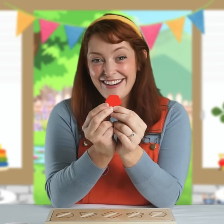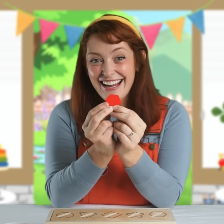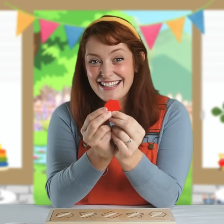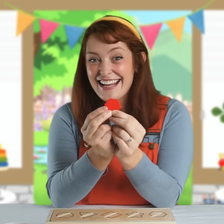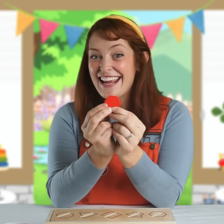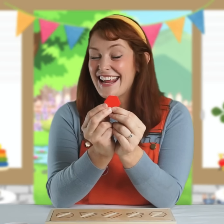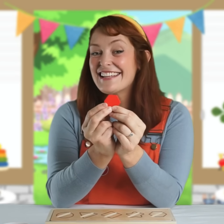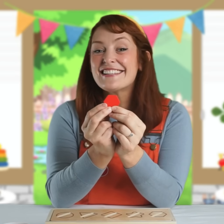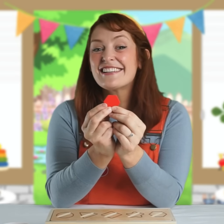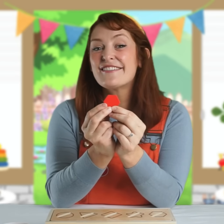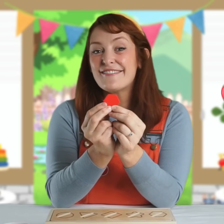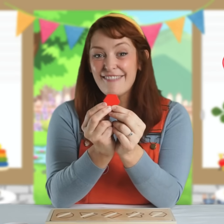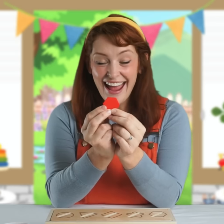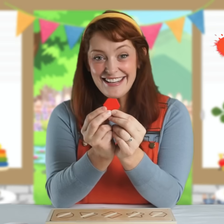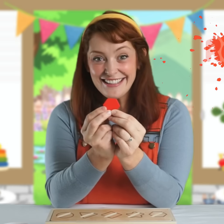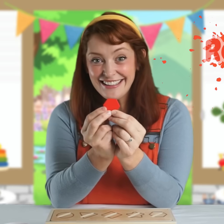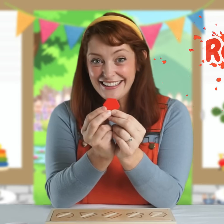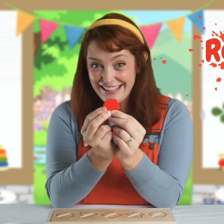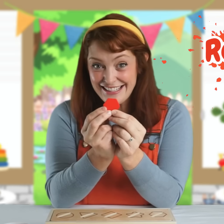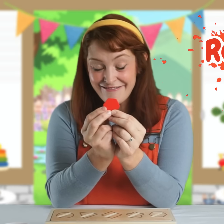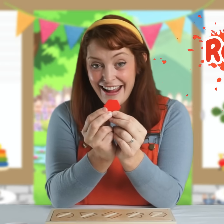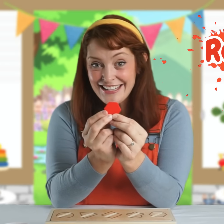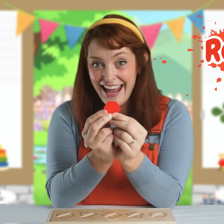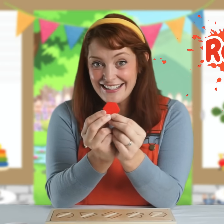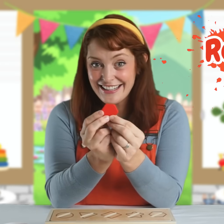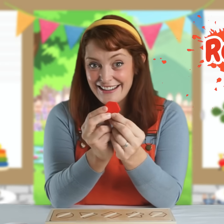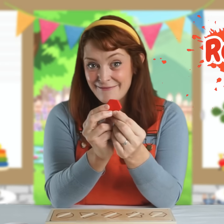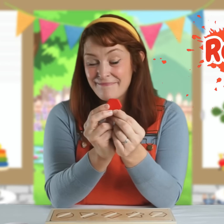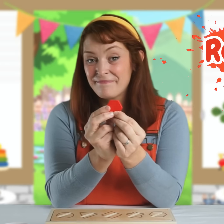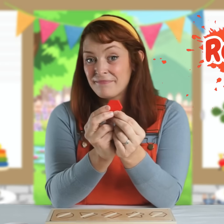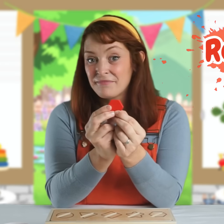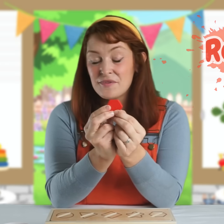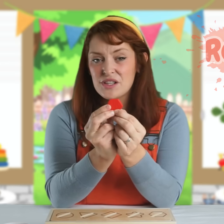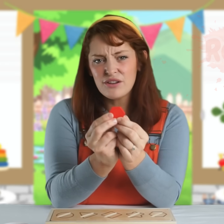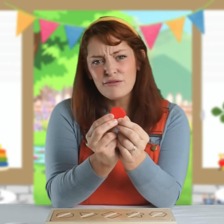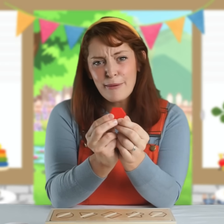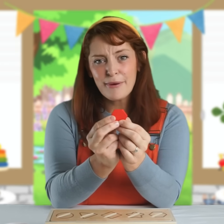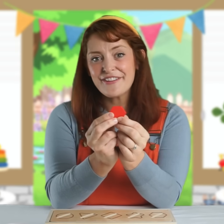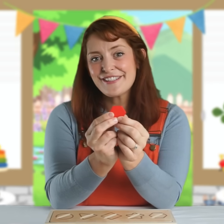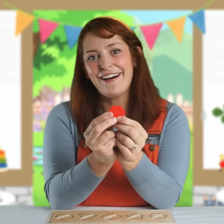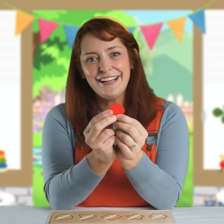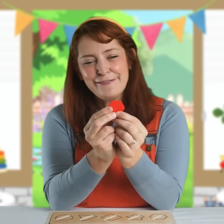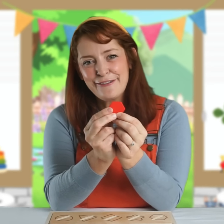right, it's red. It's a red hexagon. Do you remember the sign for